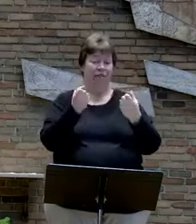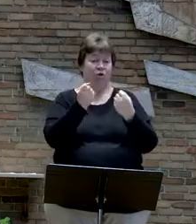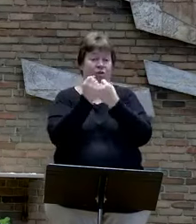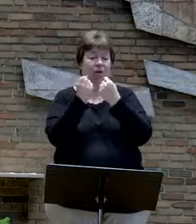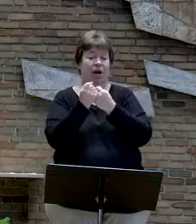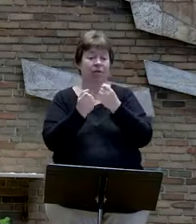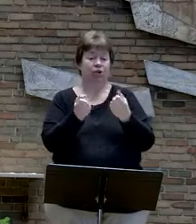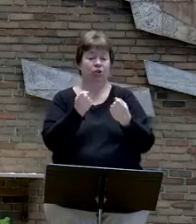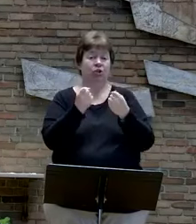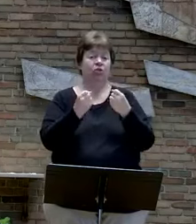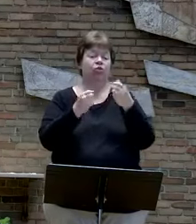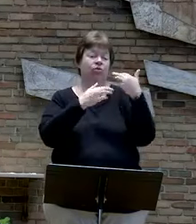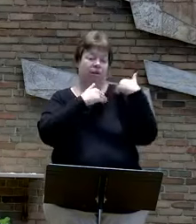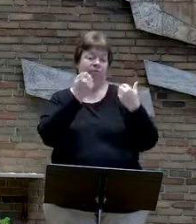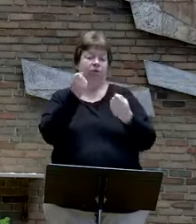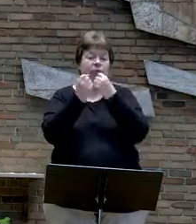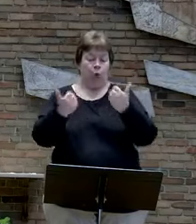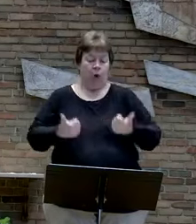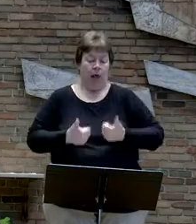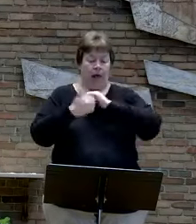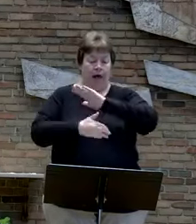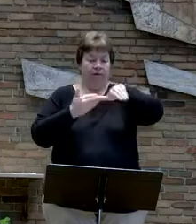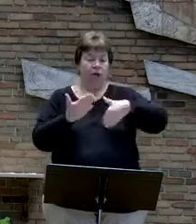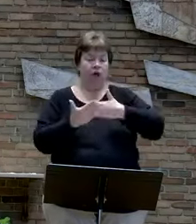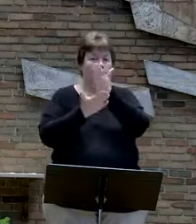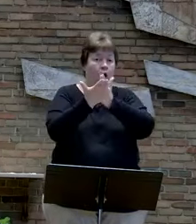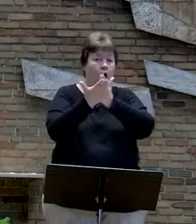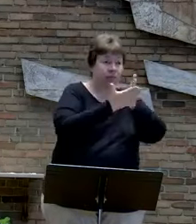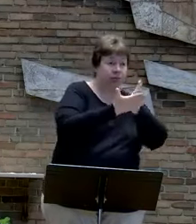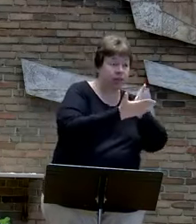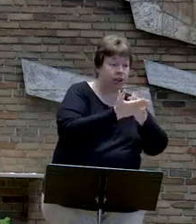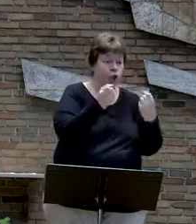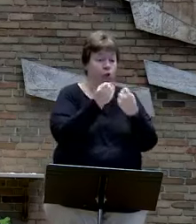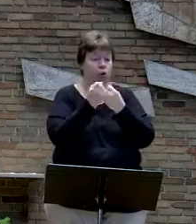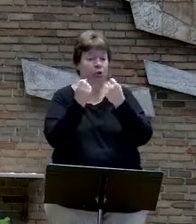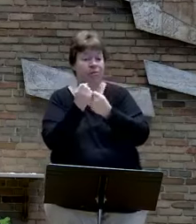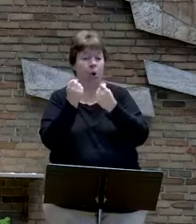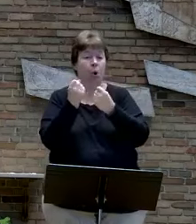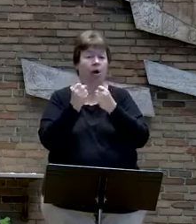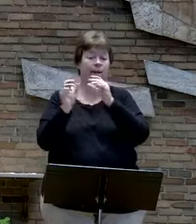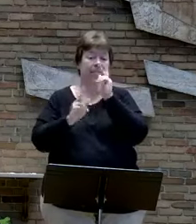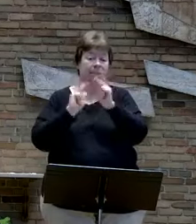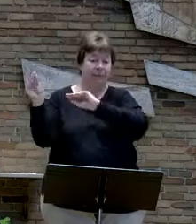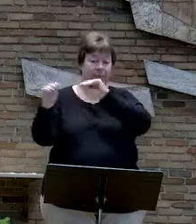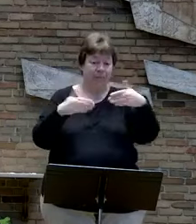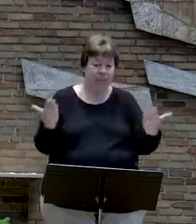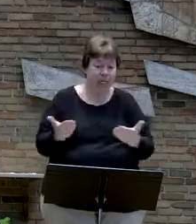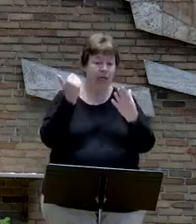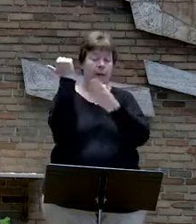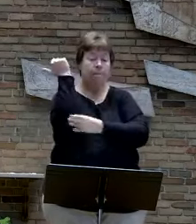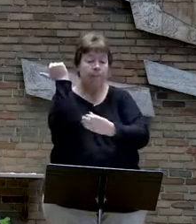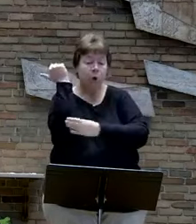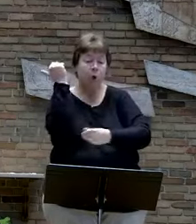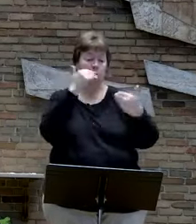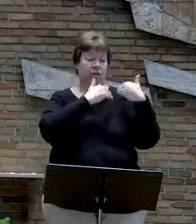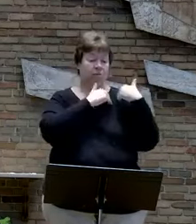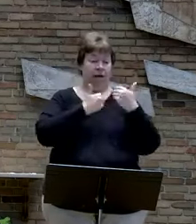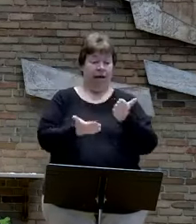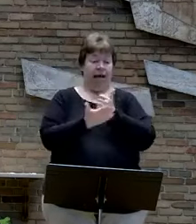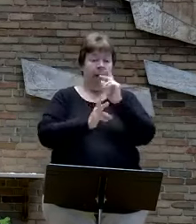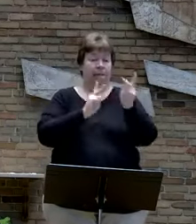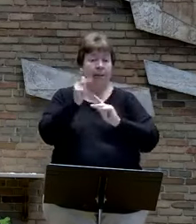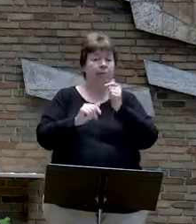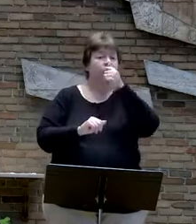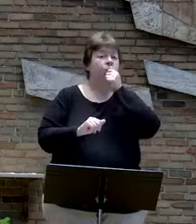all stages, a responsibility to support immigrants and the poor, and I have a responsibility to help people who are